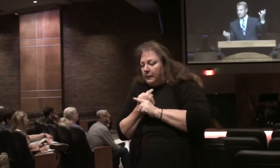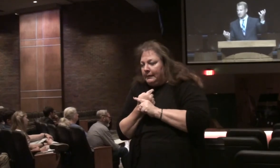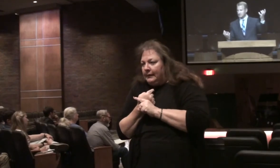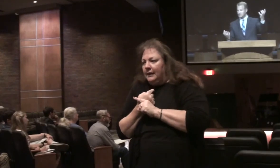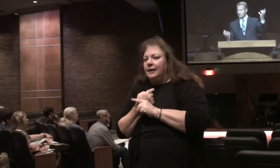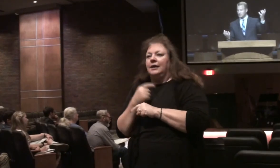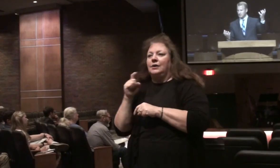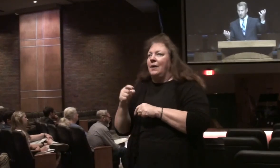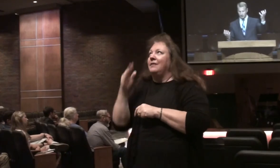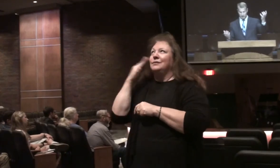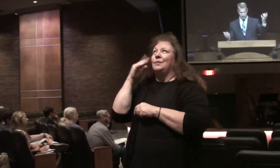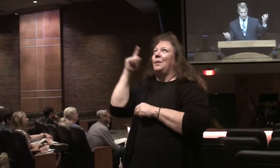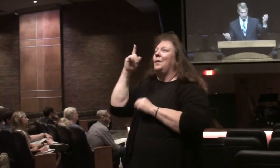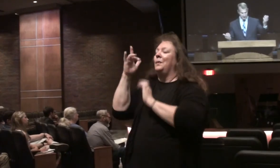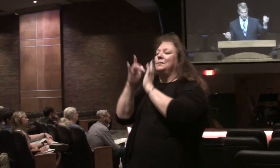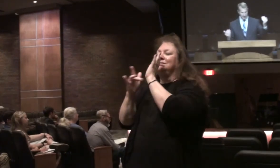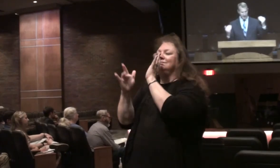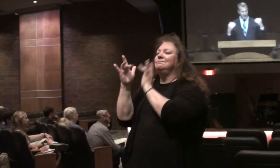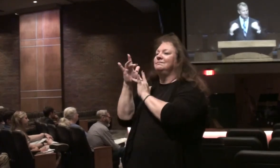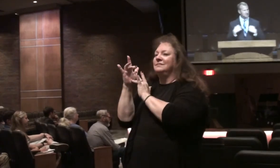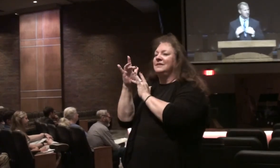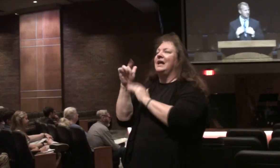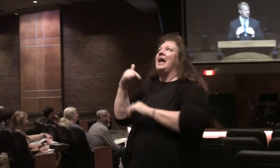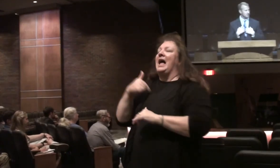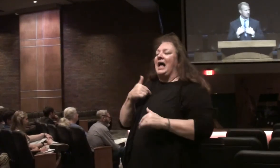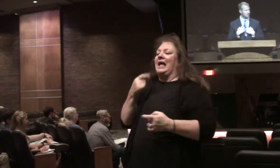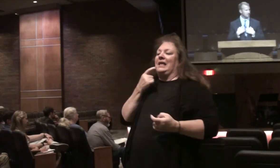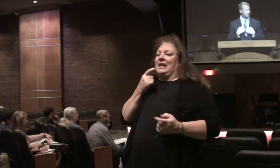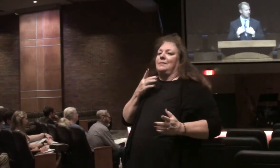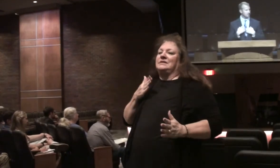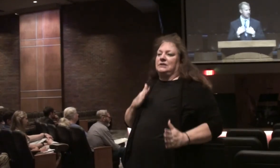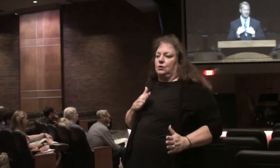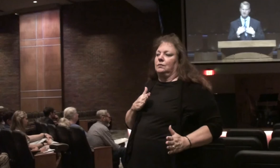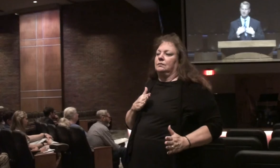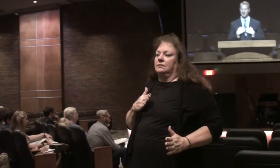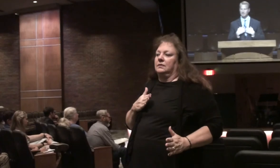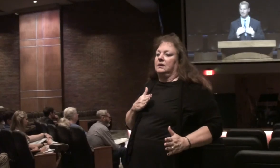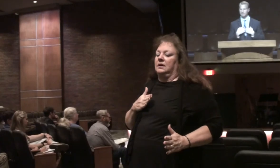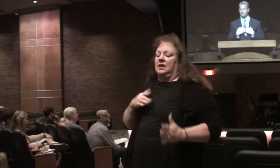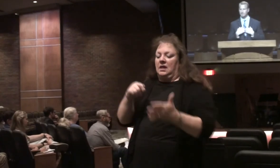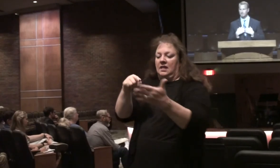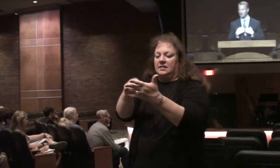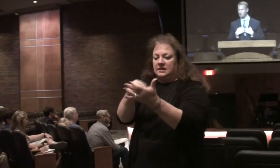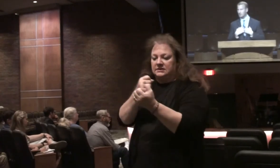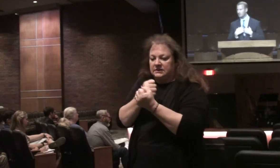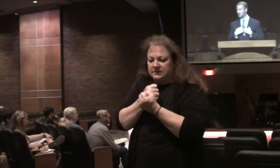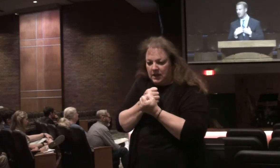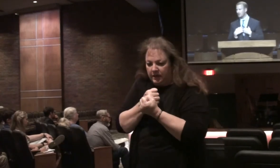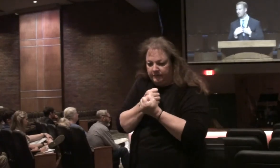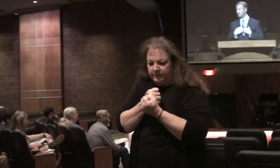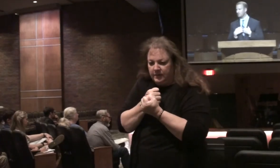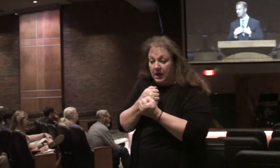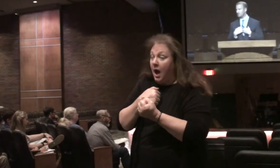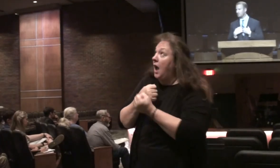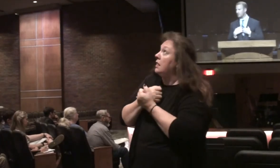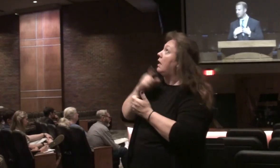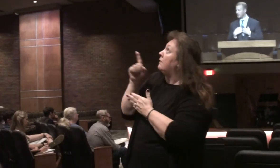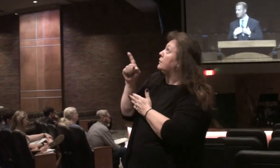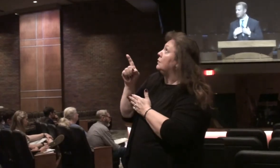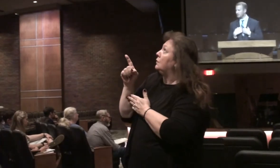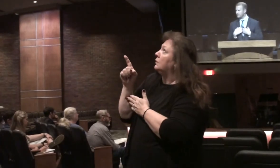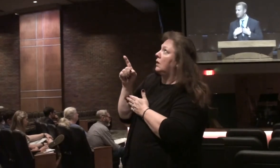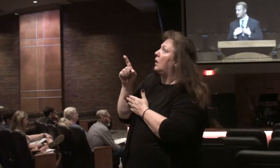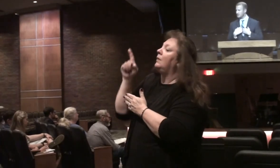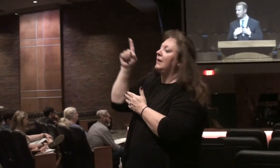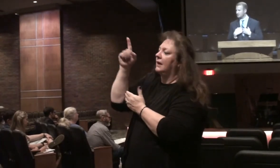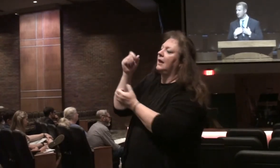first. The solution is, understand, I am a sinner, and this is love. Not that we love God, but that